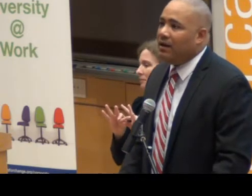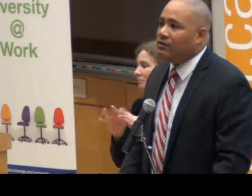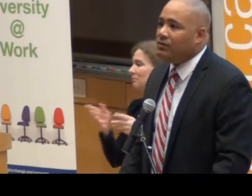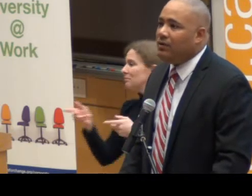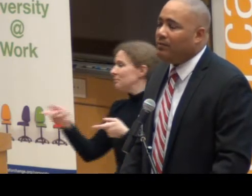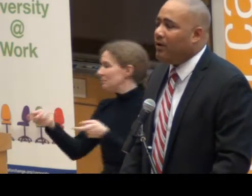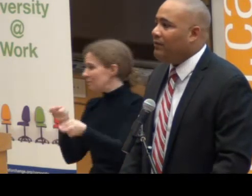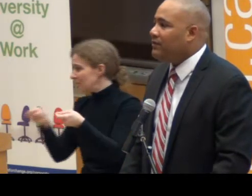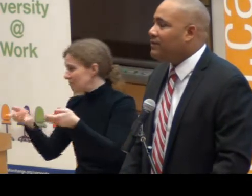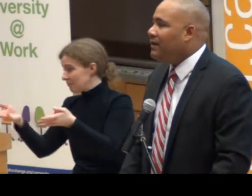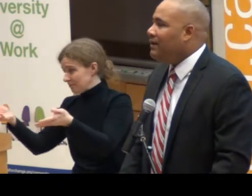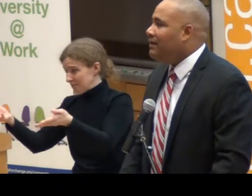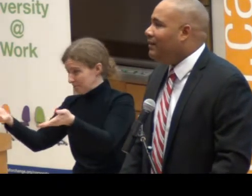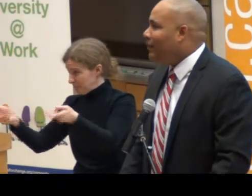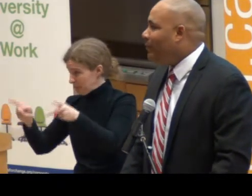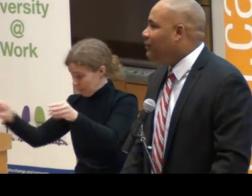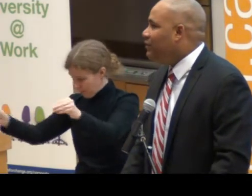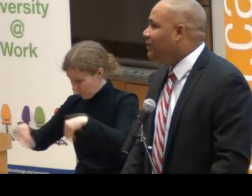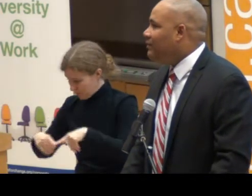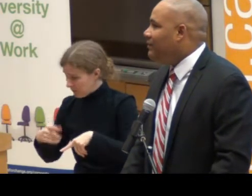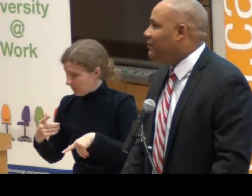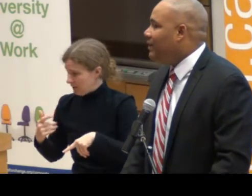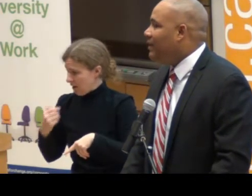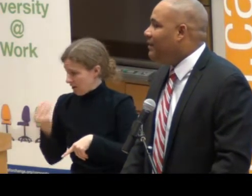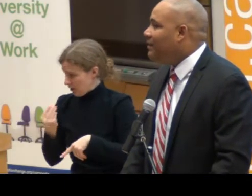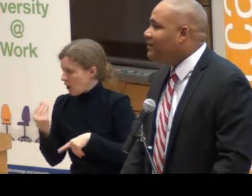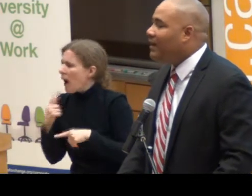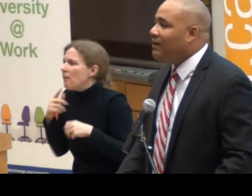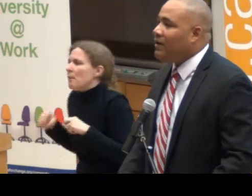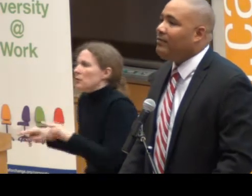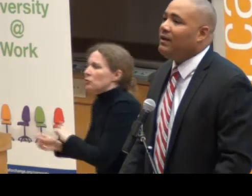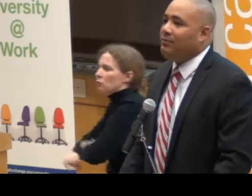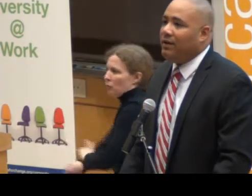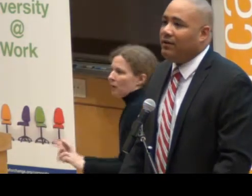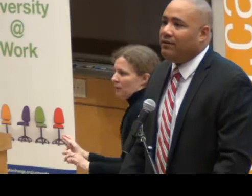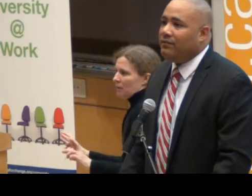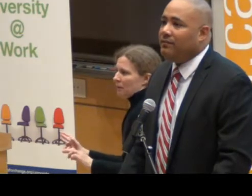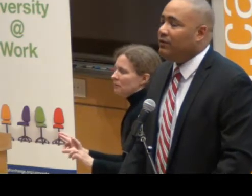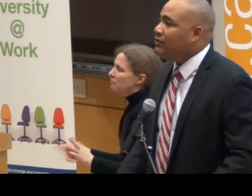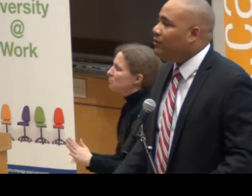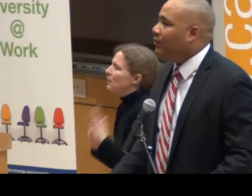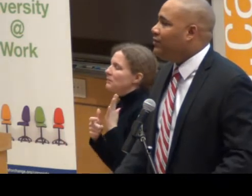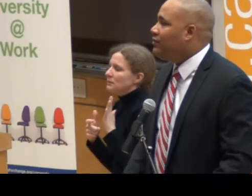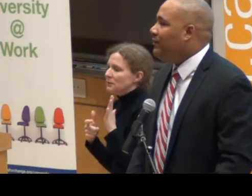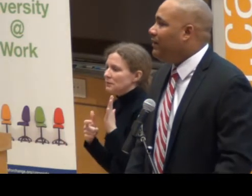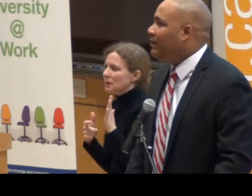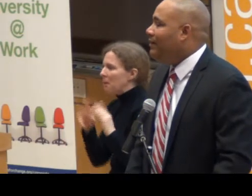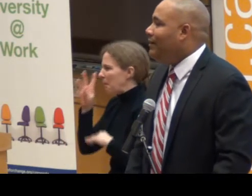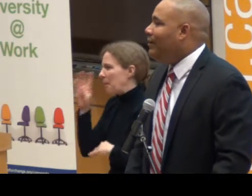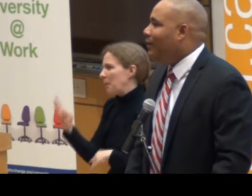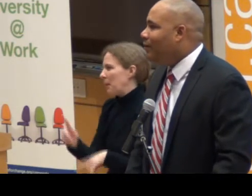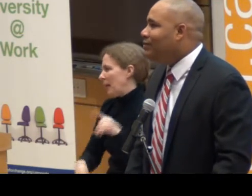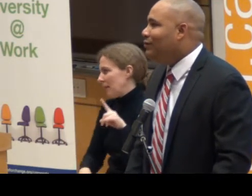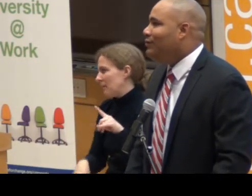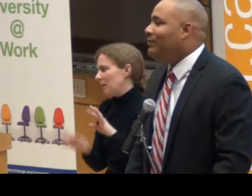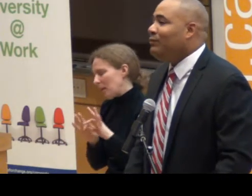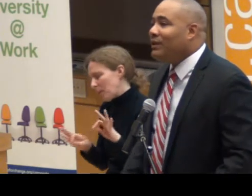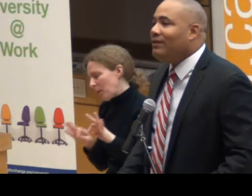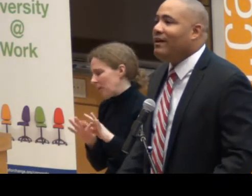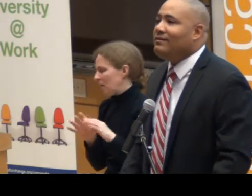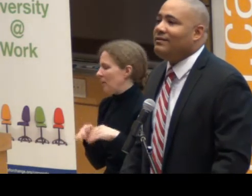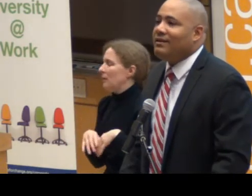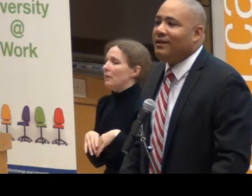here to our province, that the opportunities are there. And it is an economic imperative. There's no question about it. We also